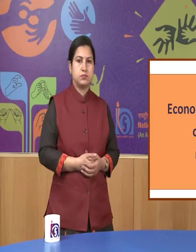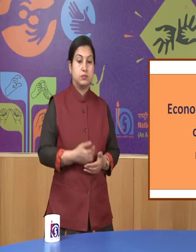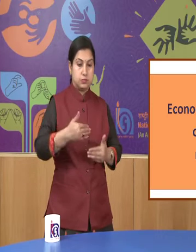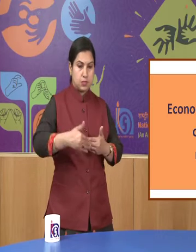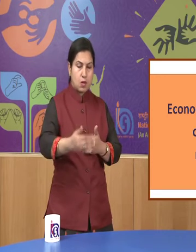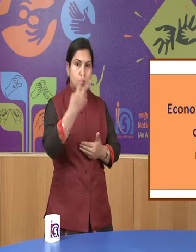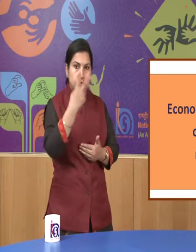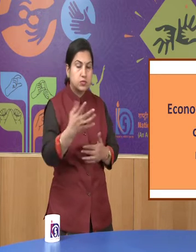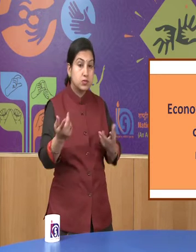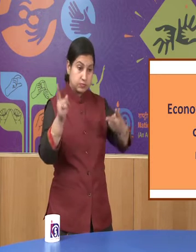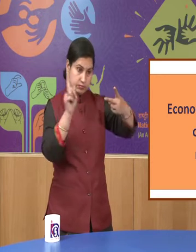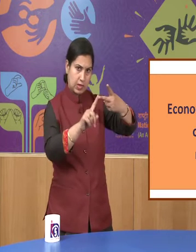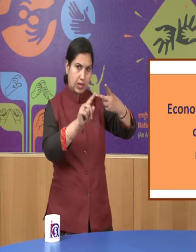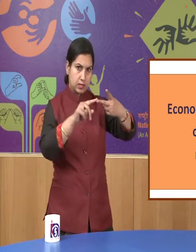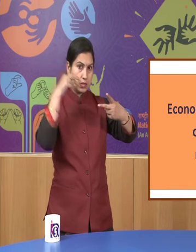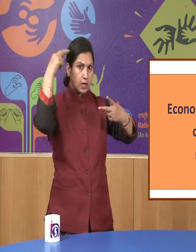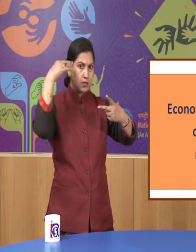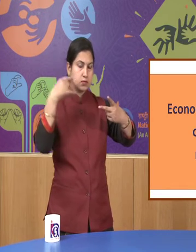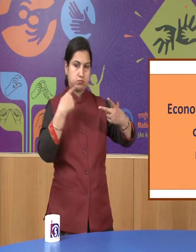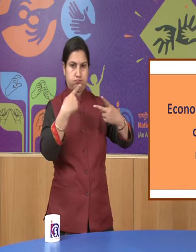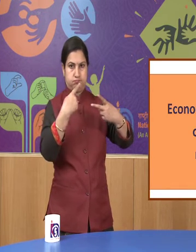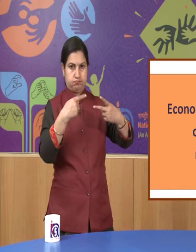Now we will discuss the second cause